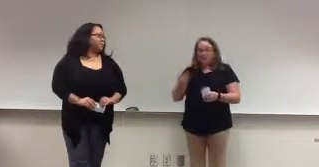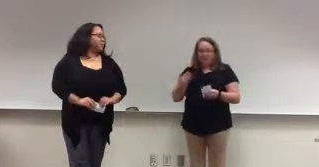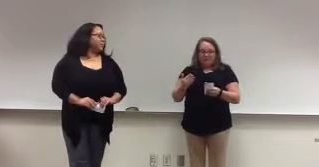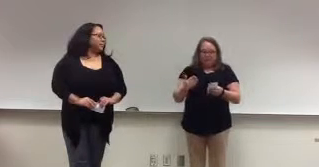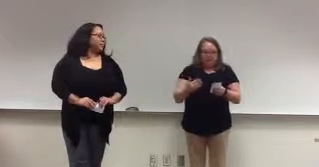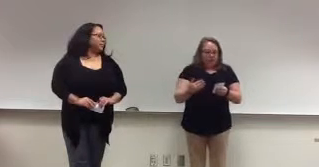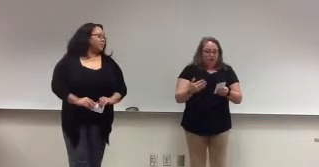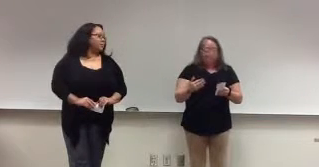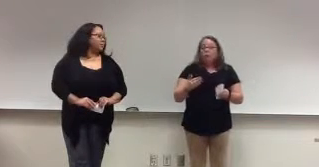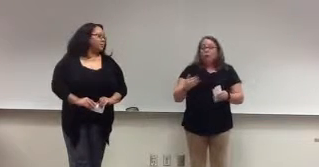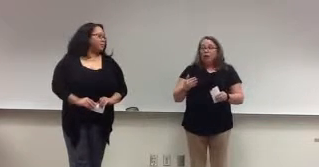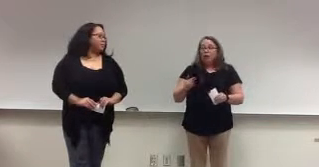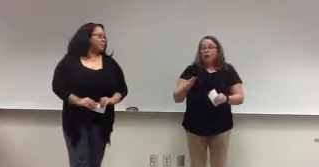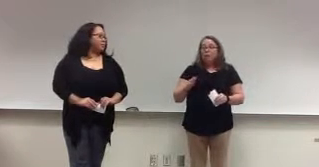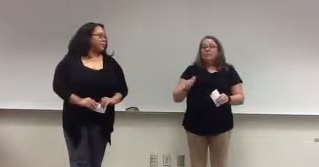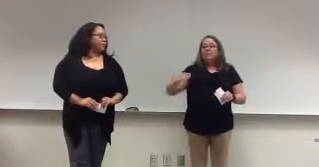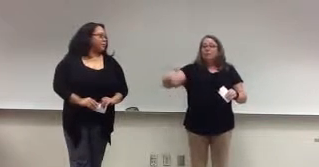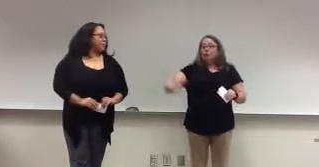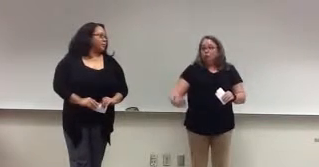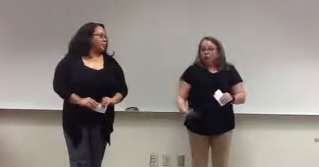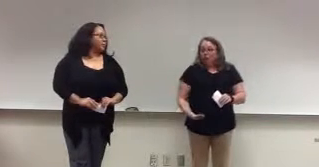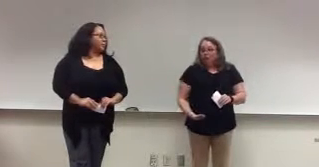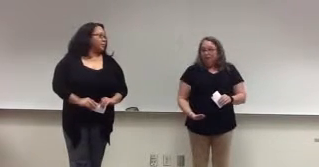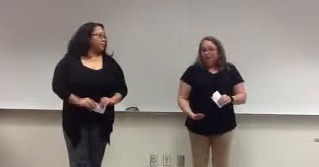you. You're welcome. You're welcome.